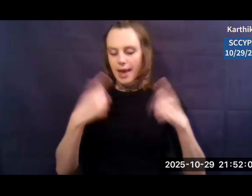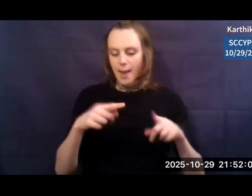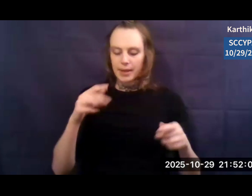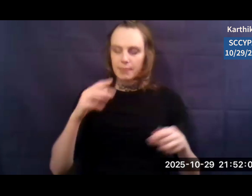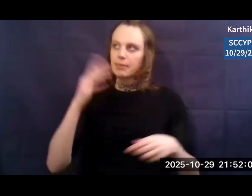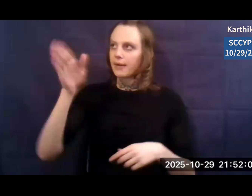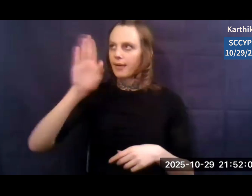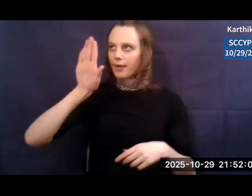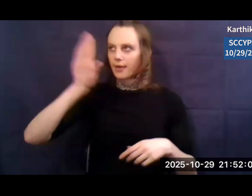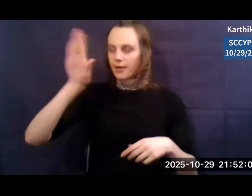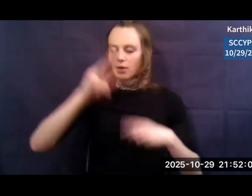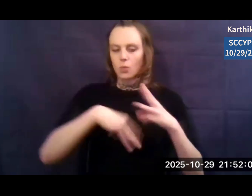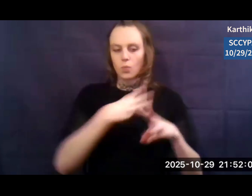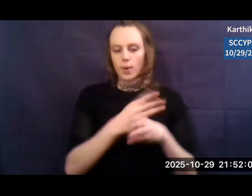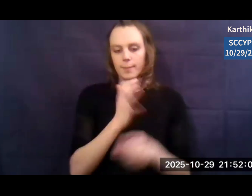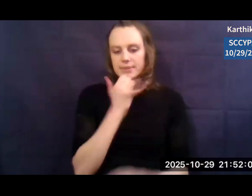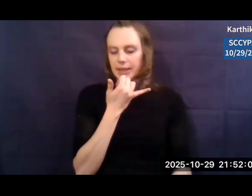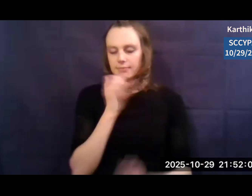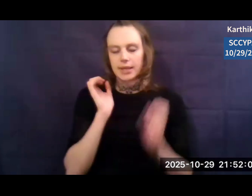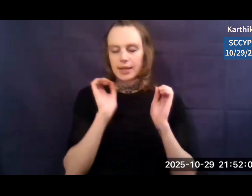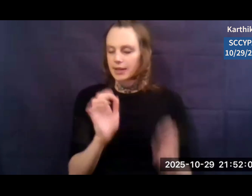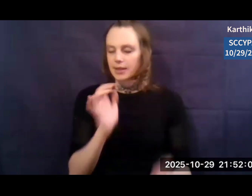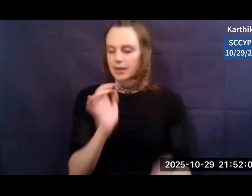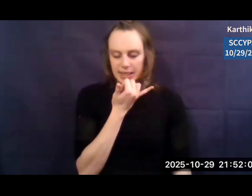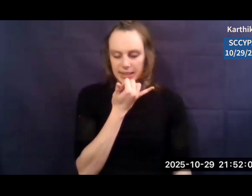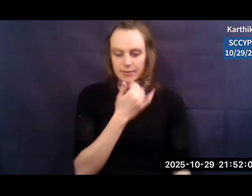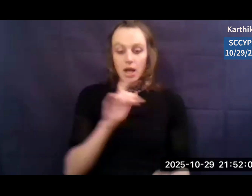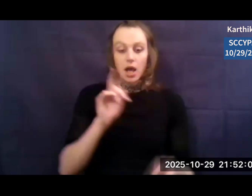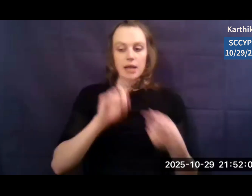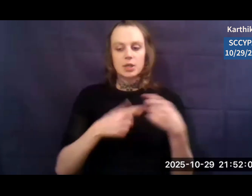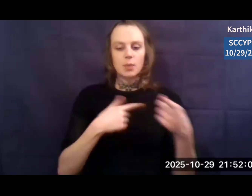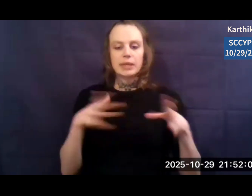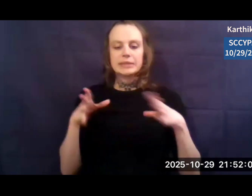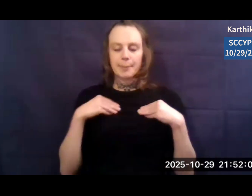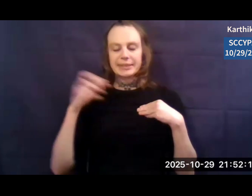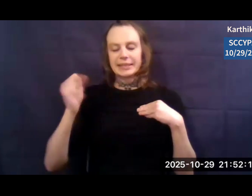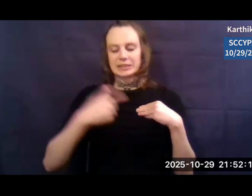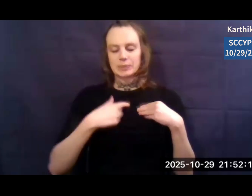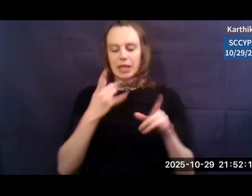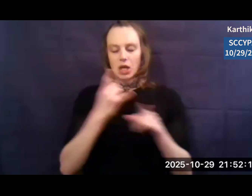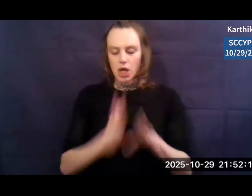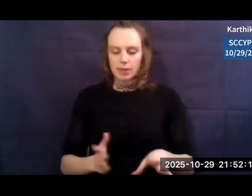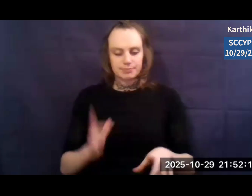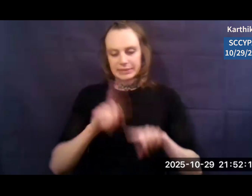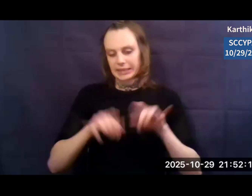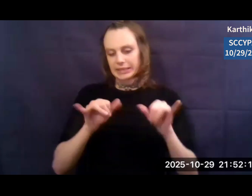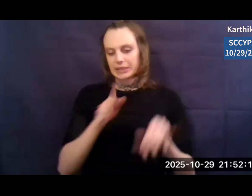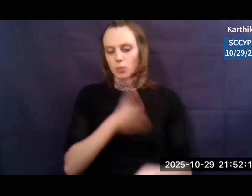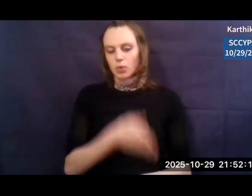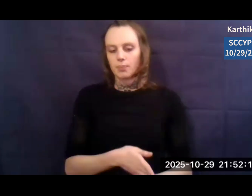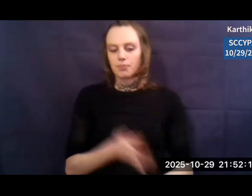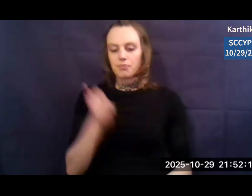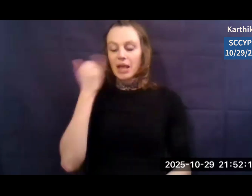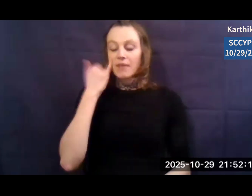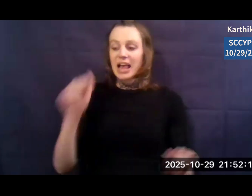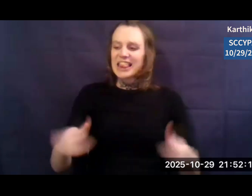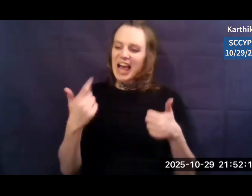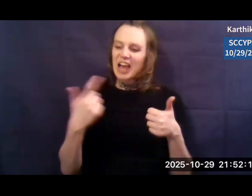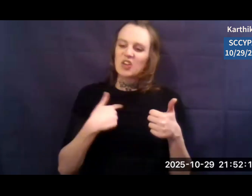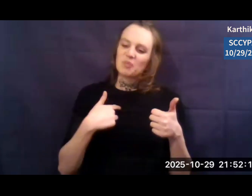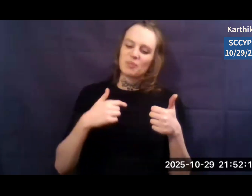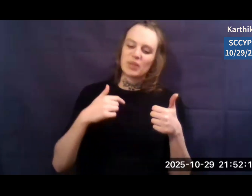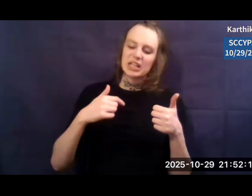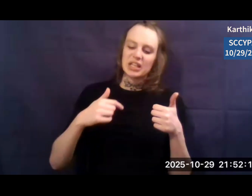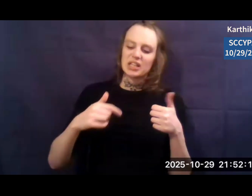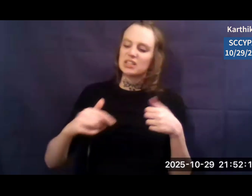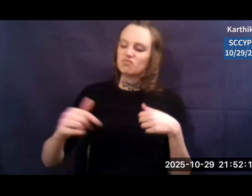by mistake. Until I could accept my alcoholism, I could not stay sober. Unless I accept life completely on life's terms, I cannot